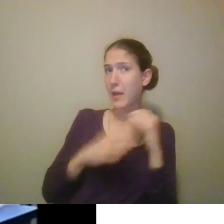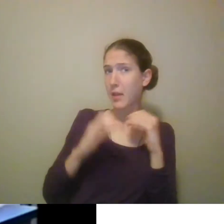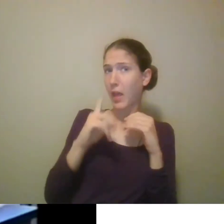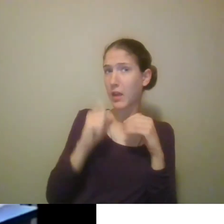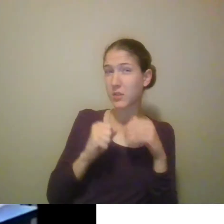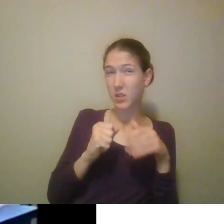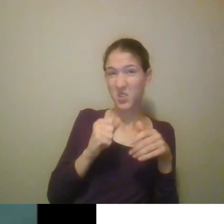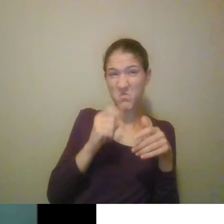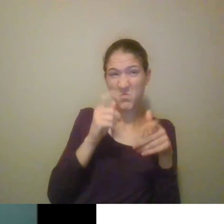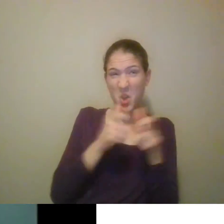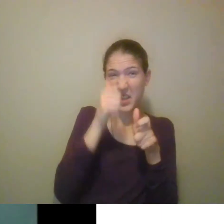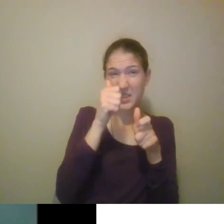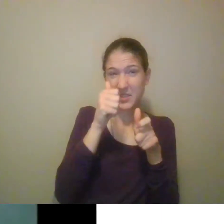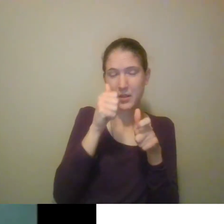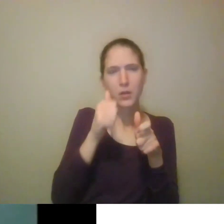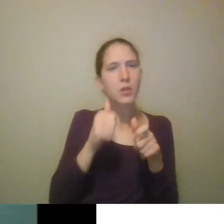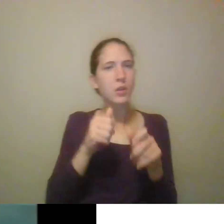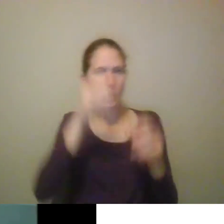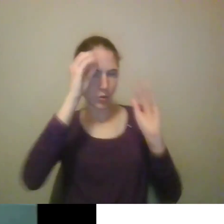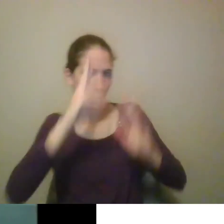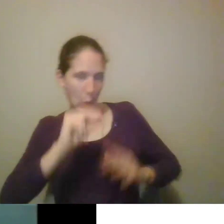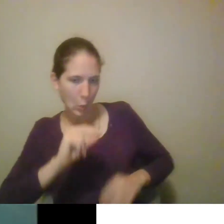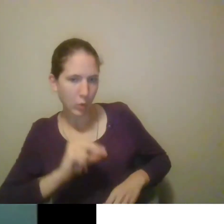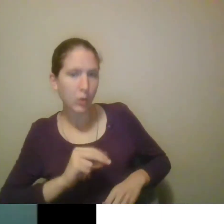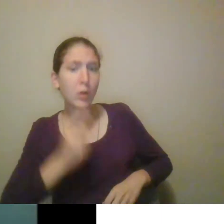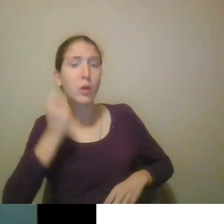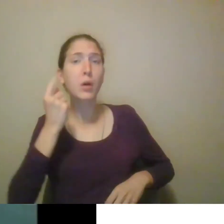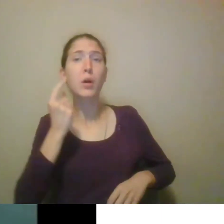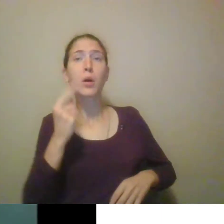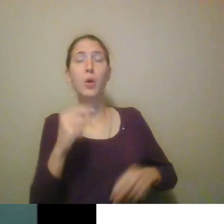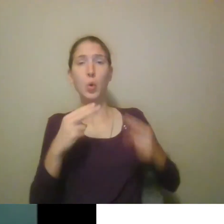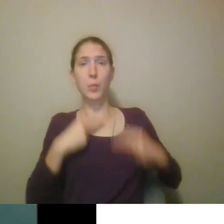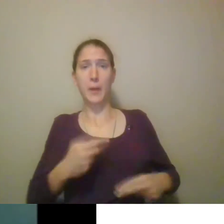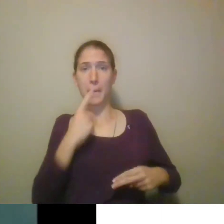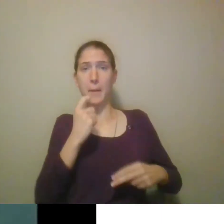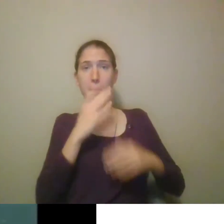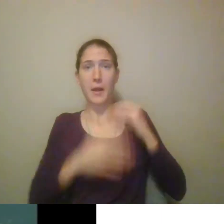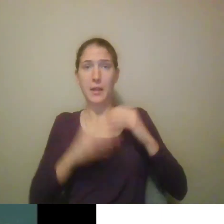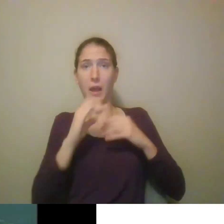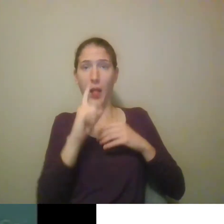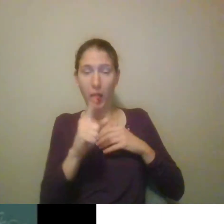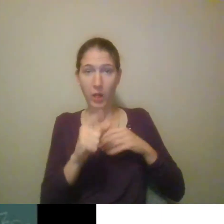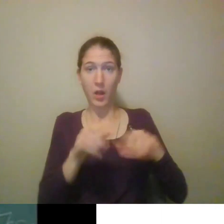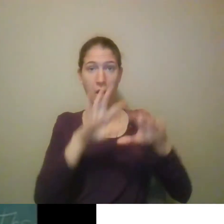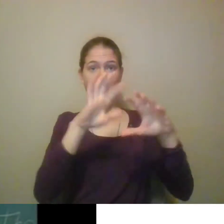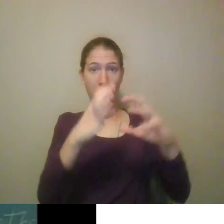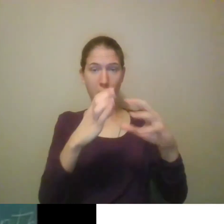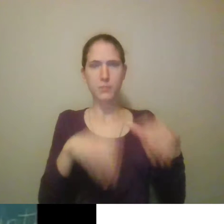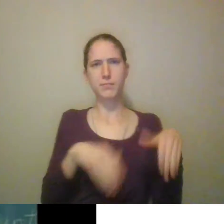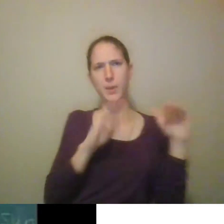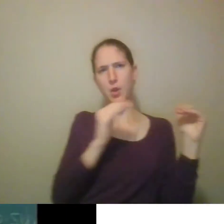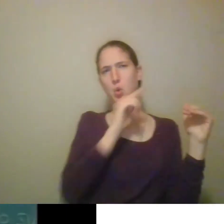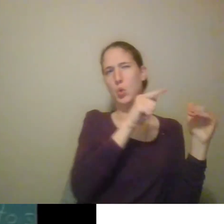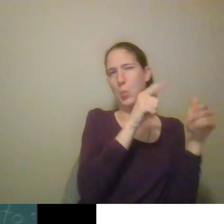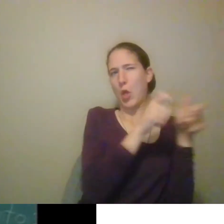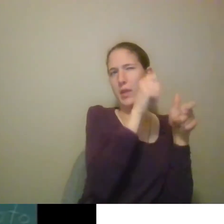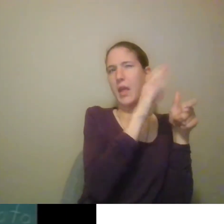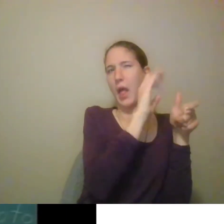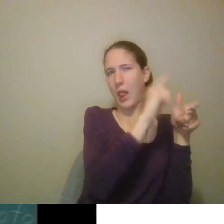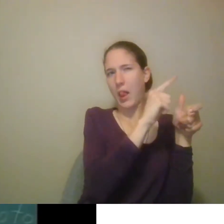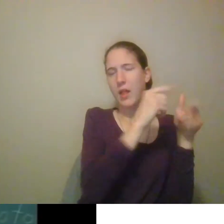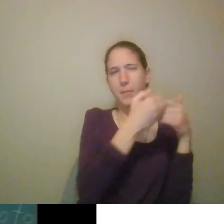the smallest cells, these right here, to a human red blood cell. Okay, the human red blood cells are called human red blood